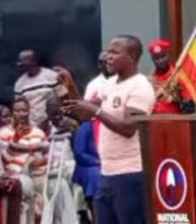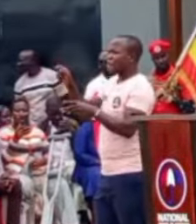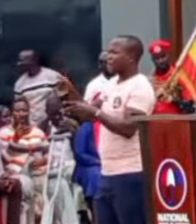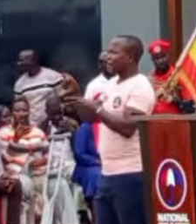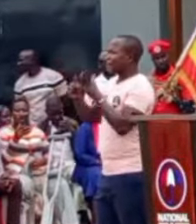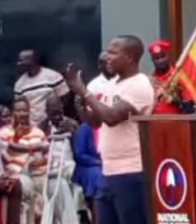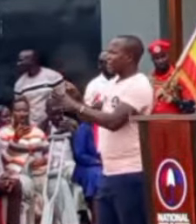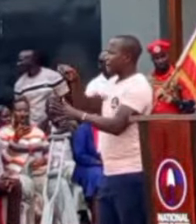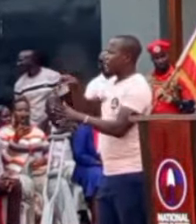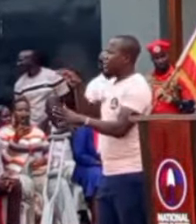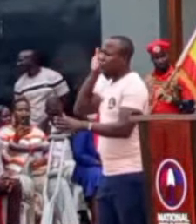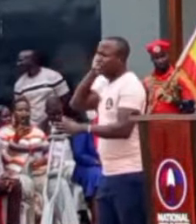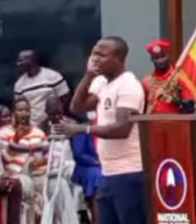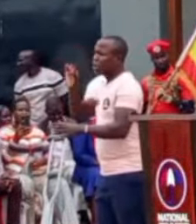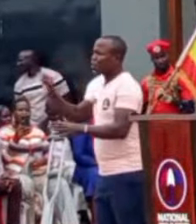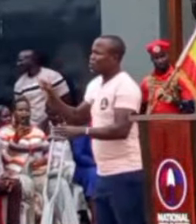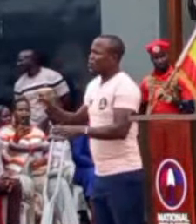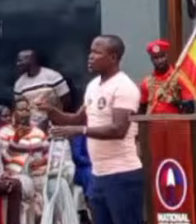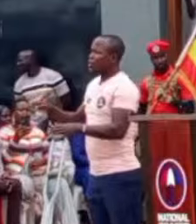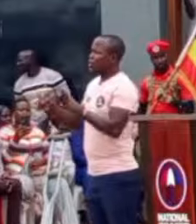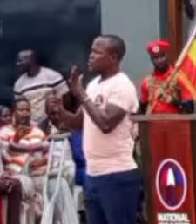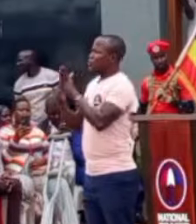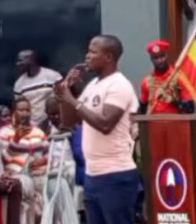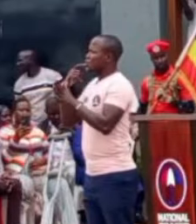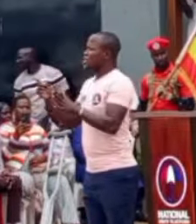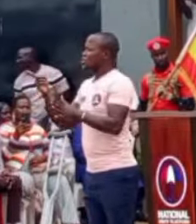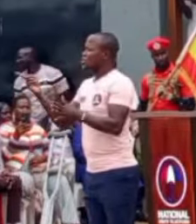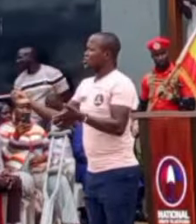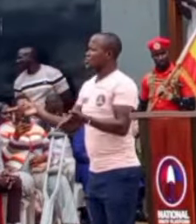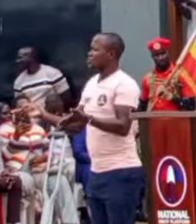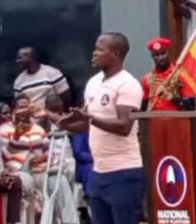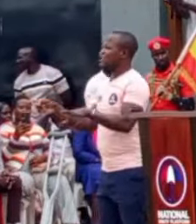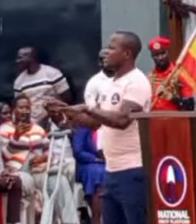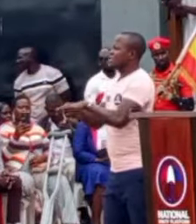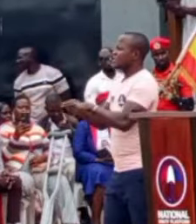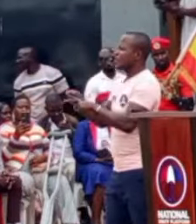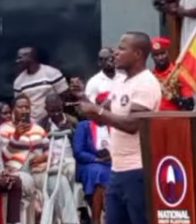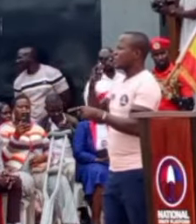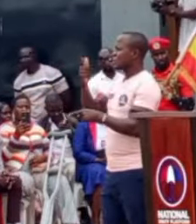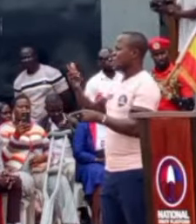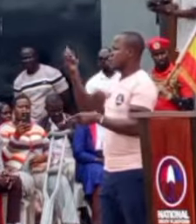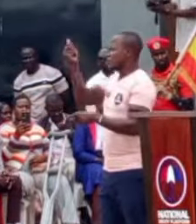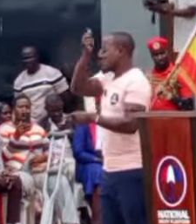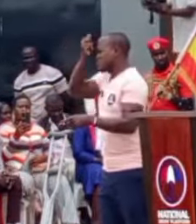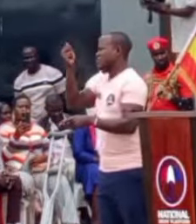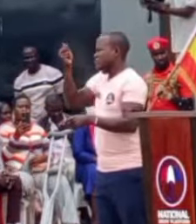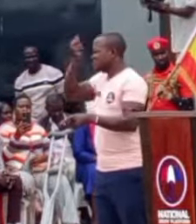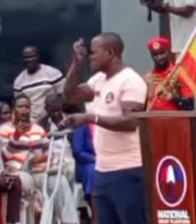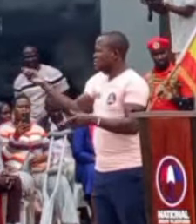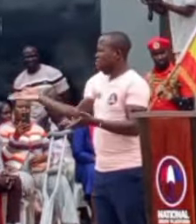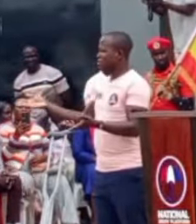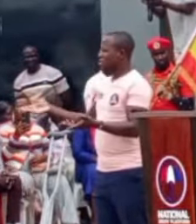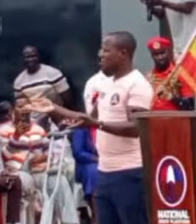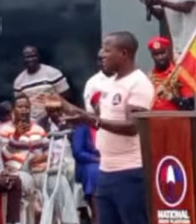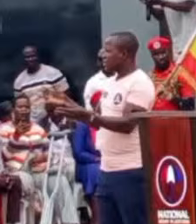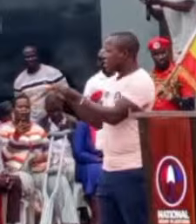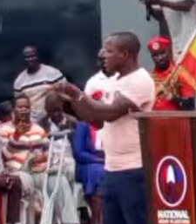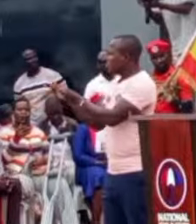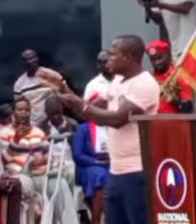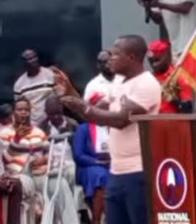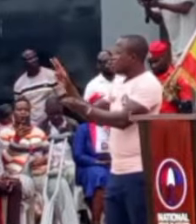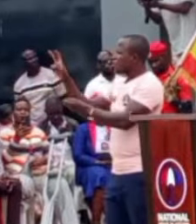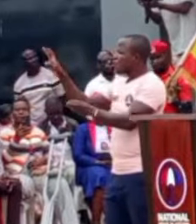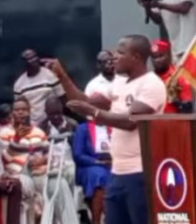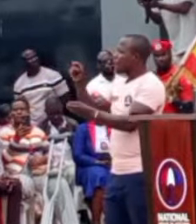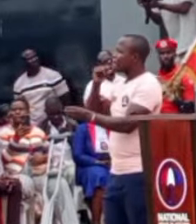y'okuyita okugeza omuntu atawulira n'ogamba ntusi, n'ekyakigala nakyo ndaba kya jjoogo, neeno omuyita kasiru. Nubian yatunyumiza